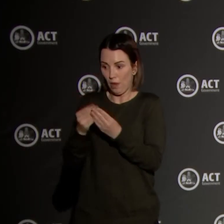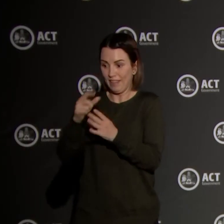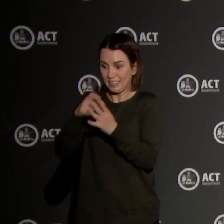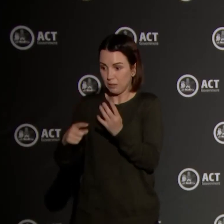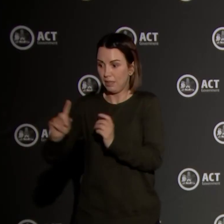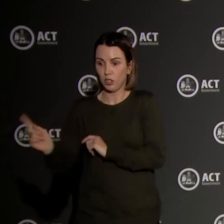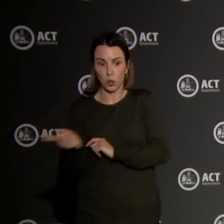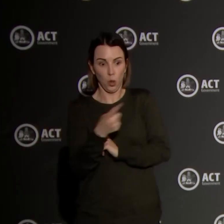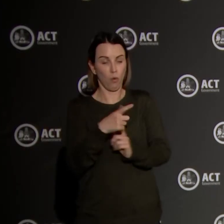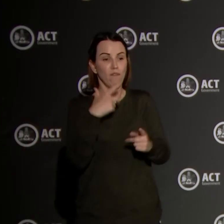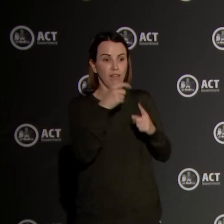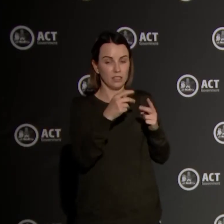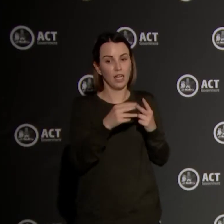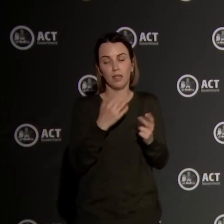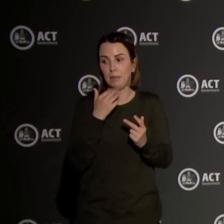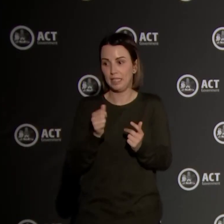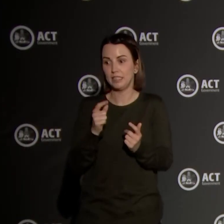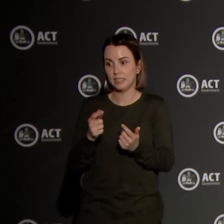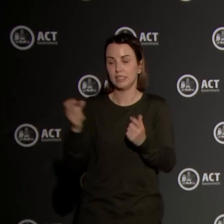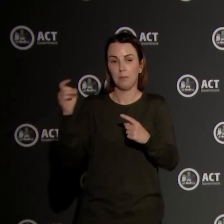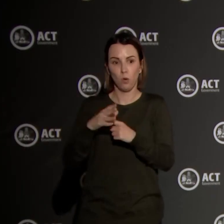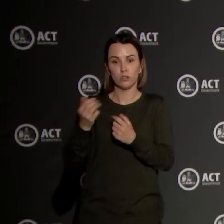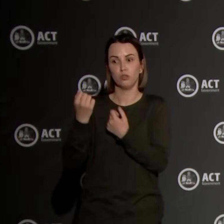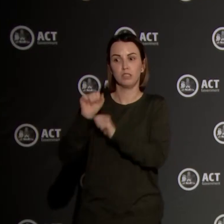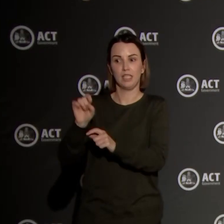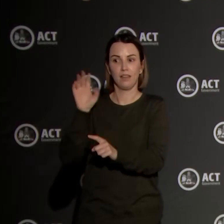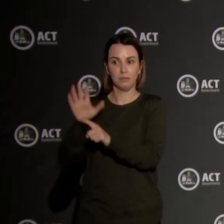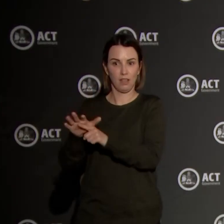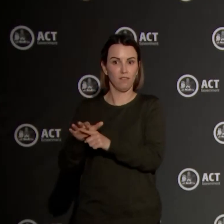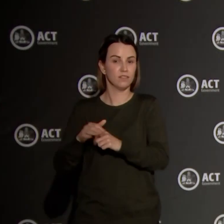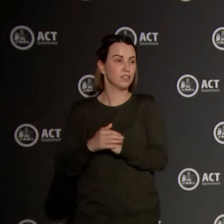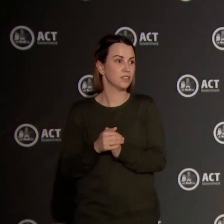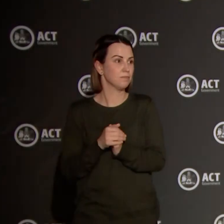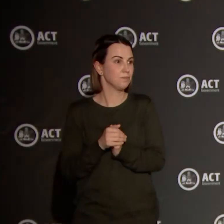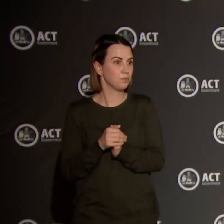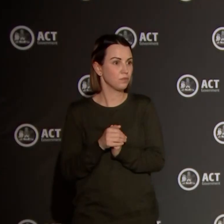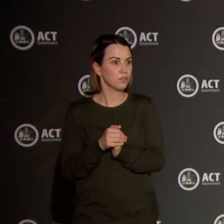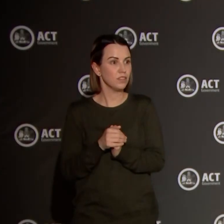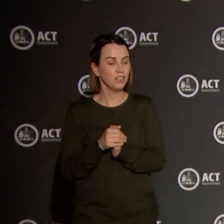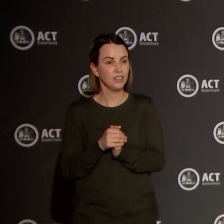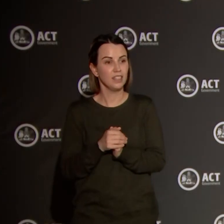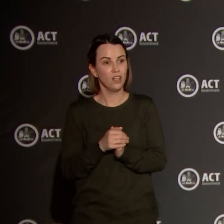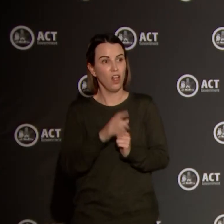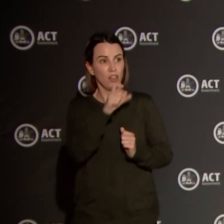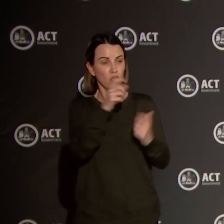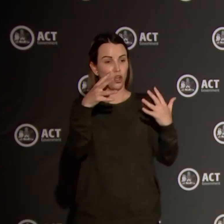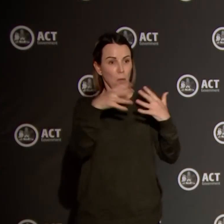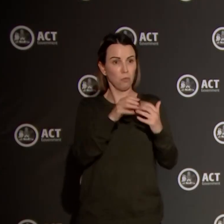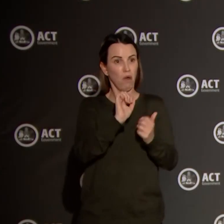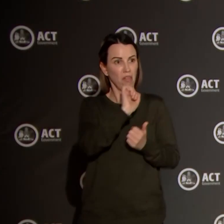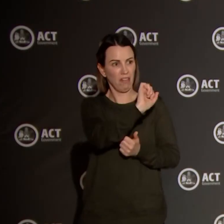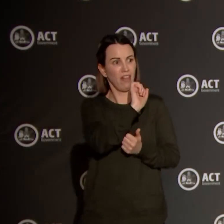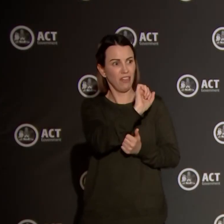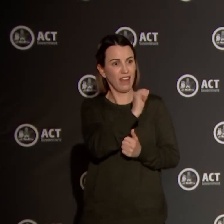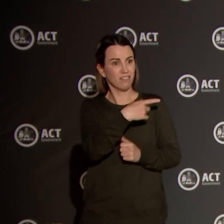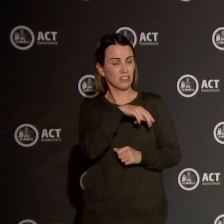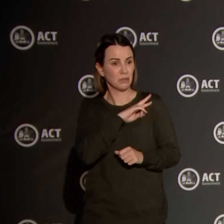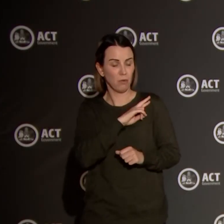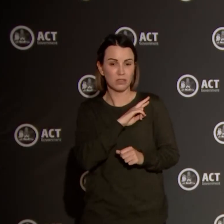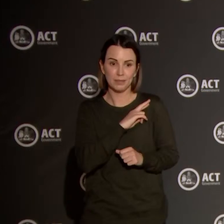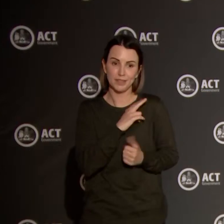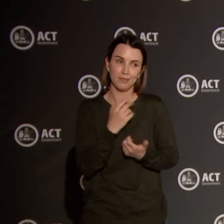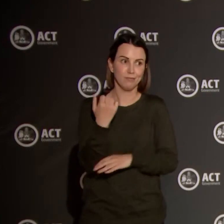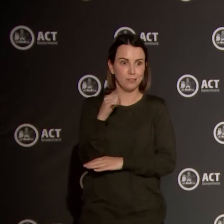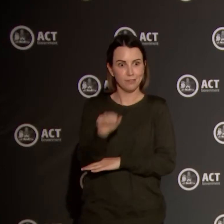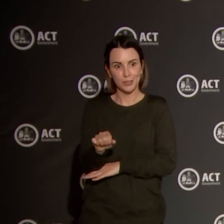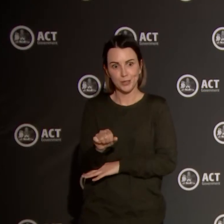vaccinated. And we've been extremely disappointed, as I've said before, in the Commonwealth's efforts in this regard, and concerned